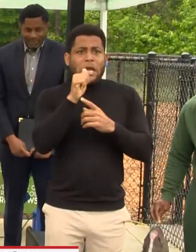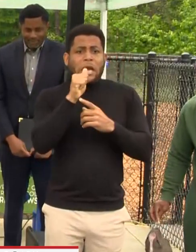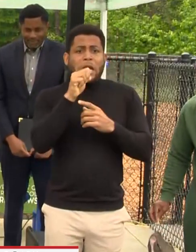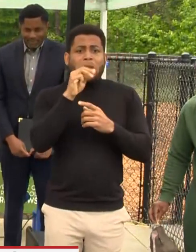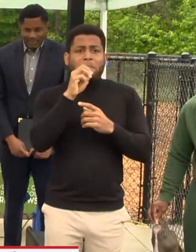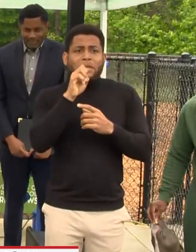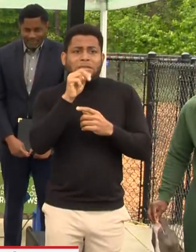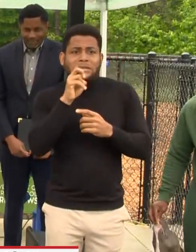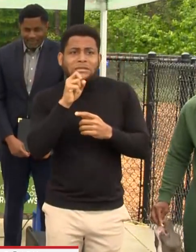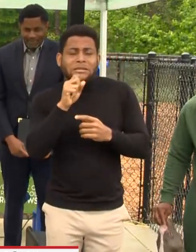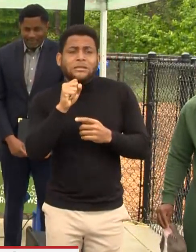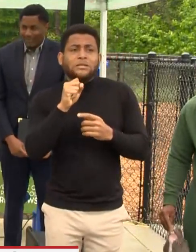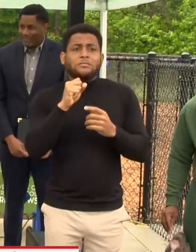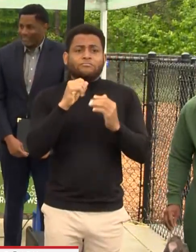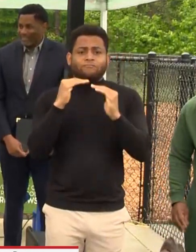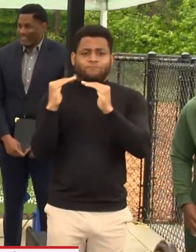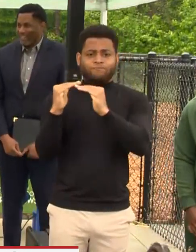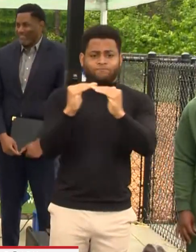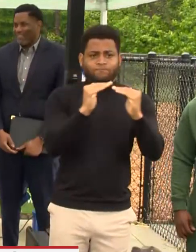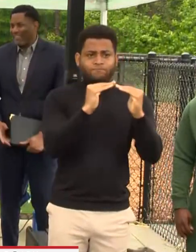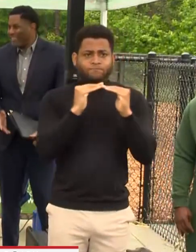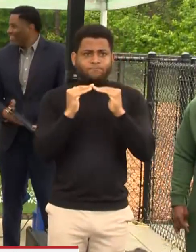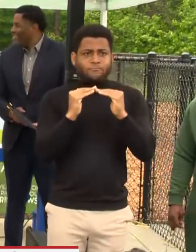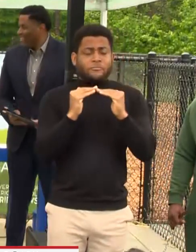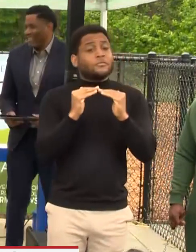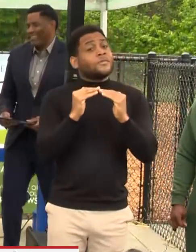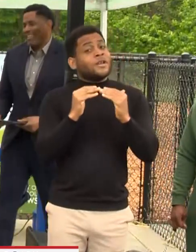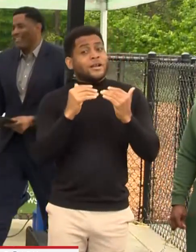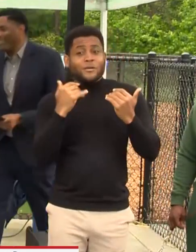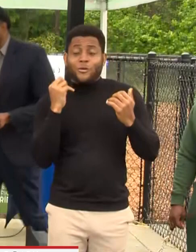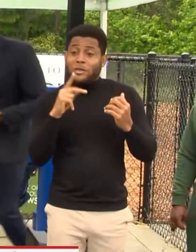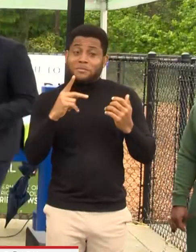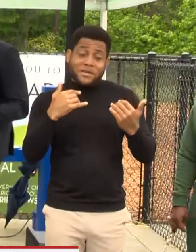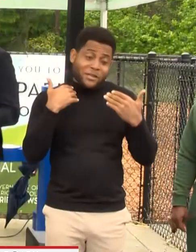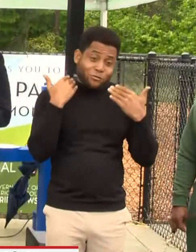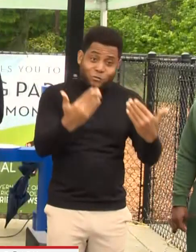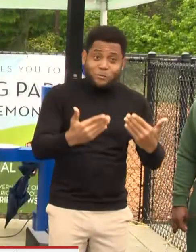thank you so much. Let's get to it. Let's get to it. Delano.